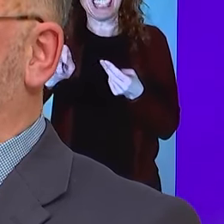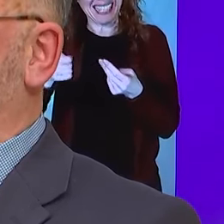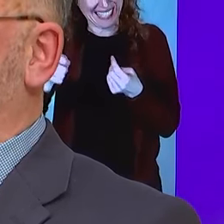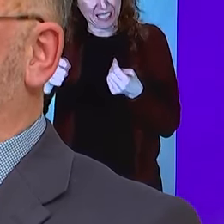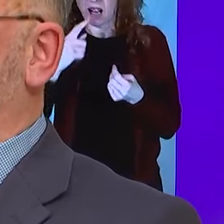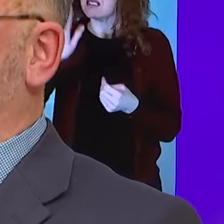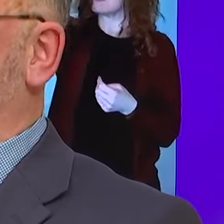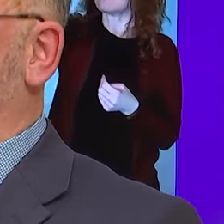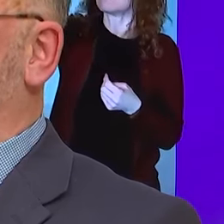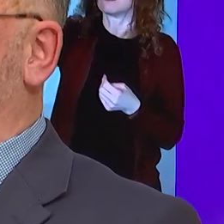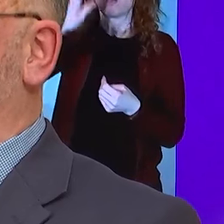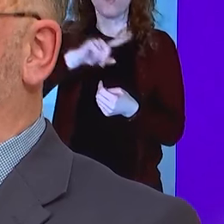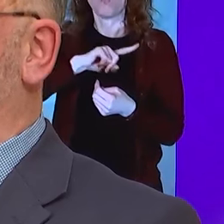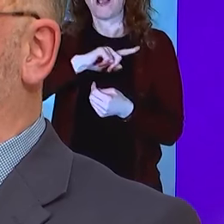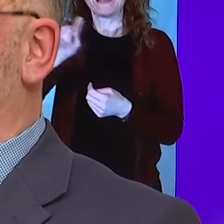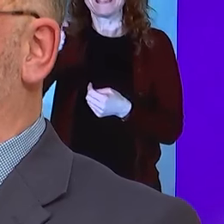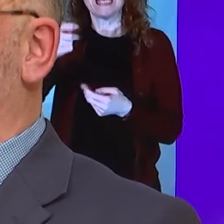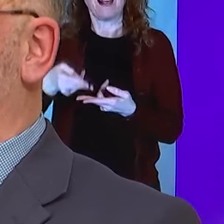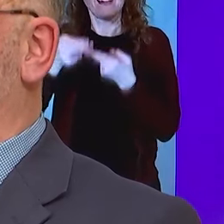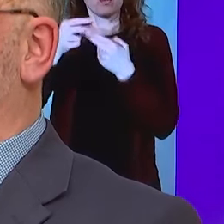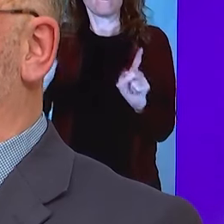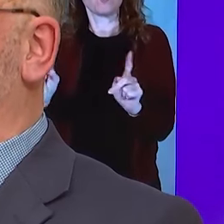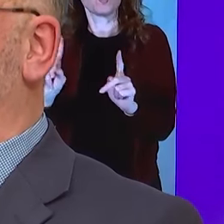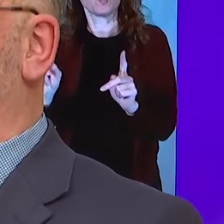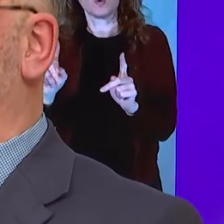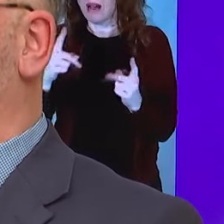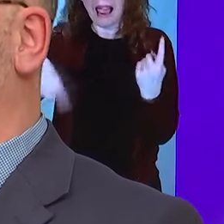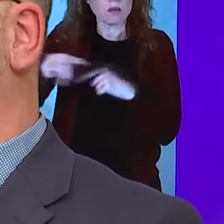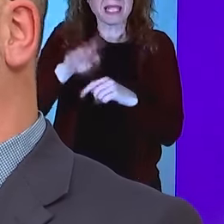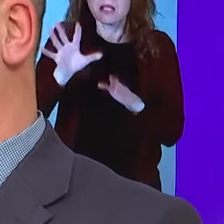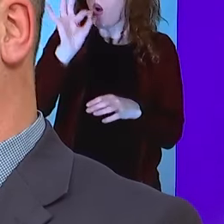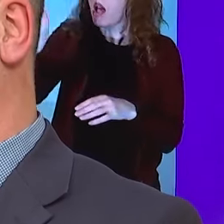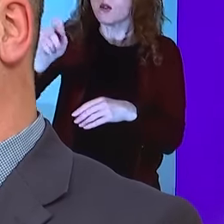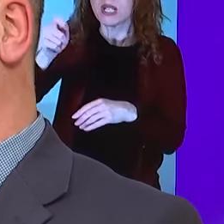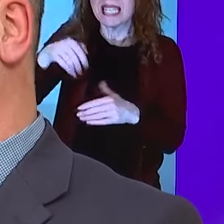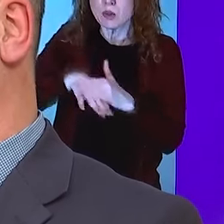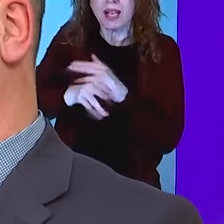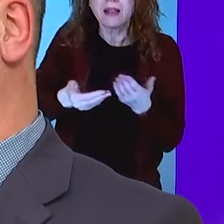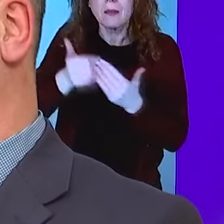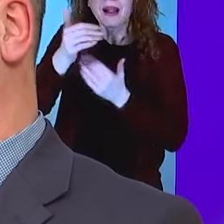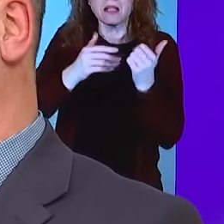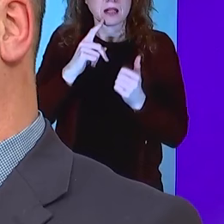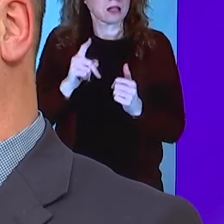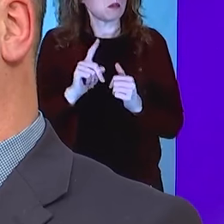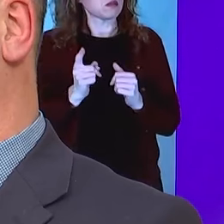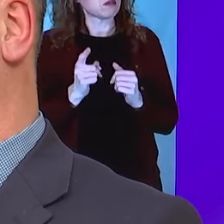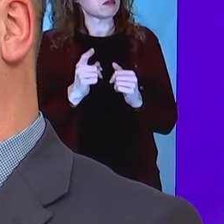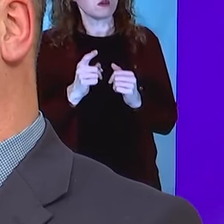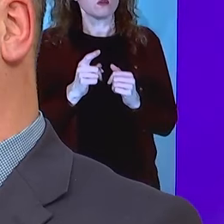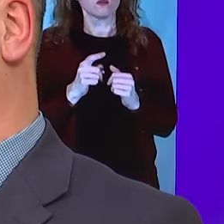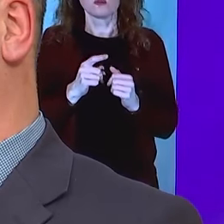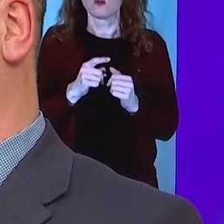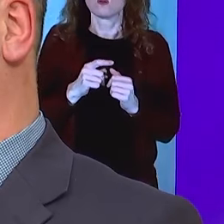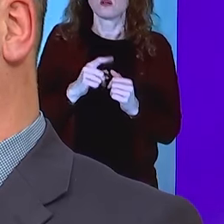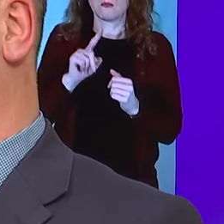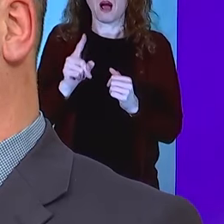up, why are you having a key in the lift? Like, does everyone else have to ask for a key to get in the building? And they said, no, but